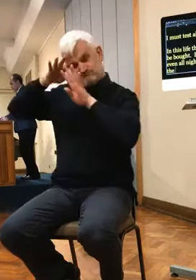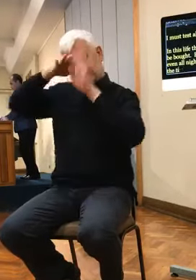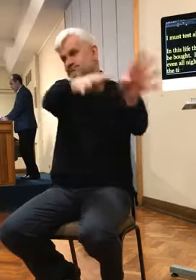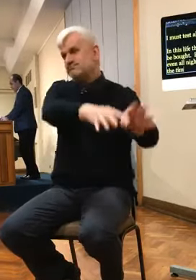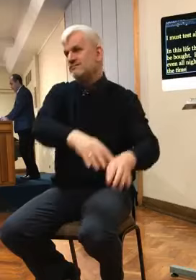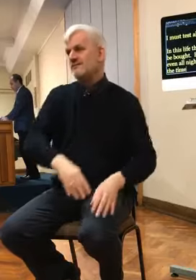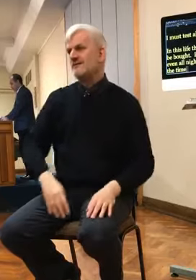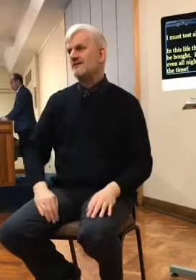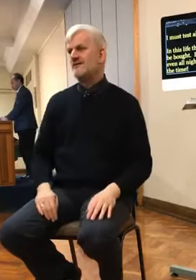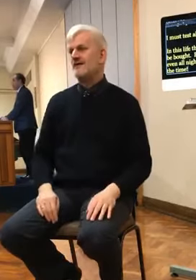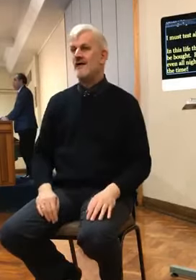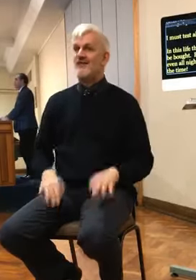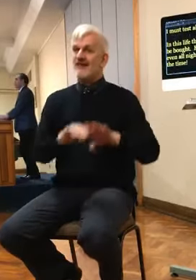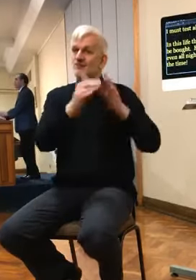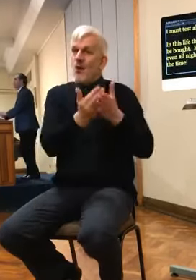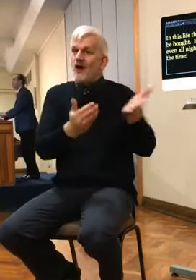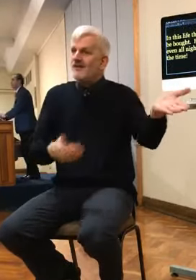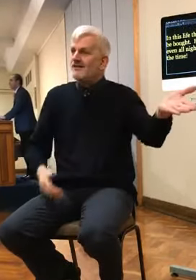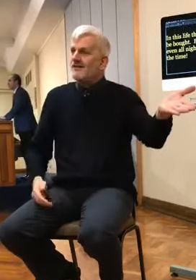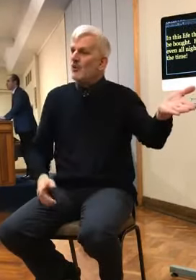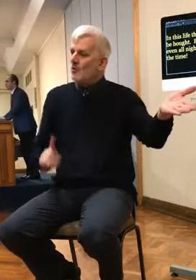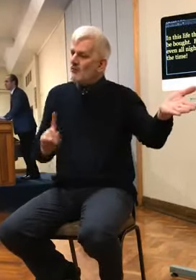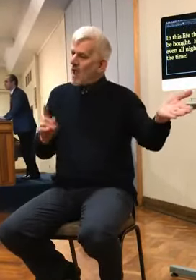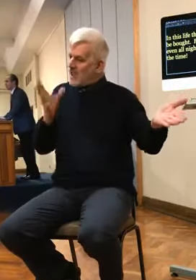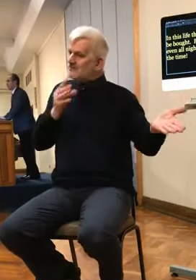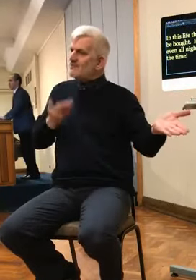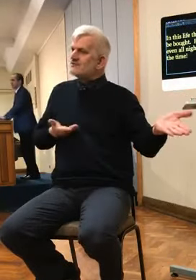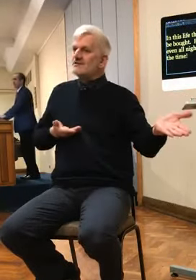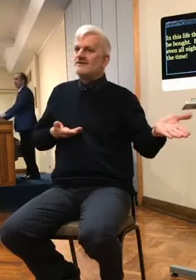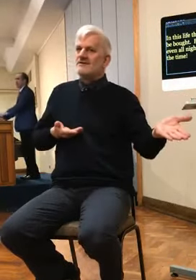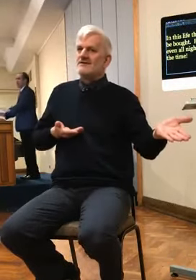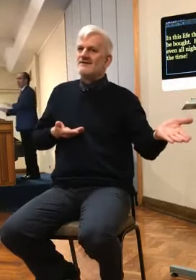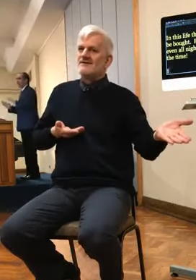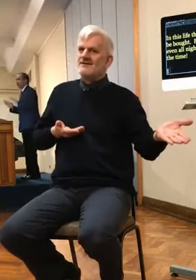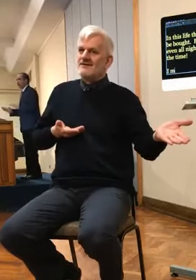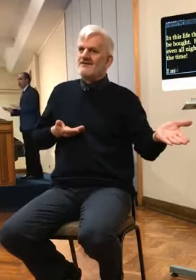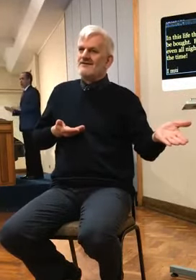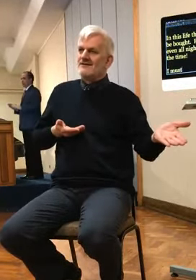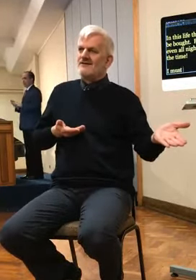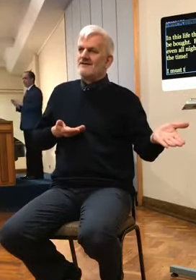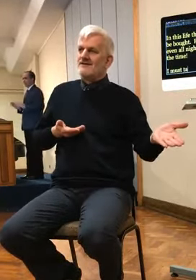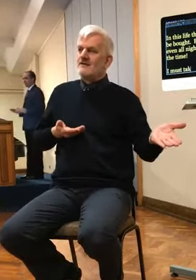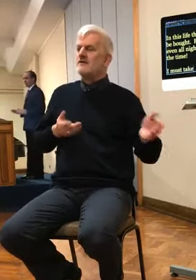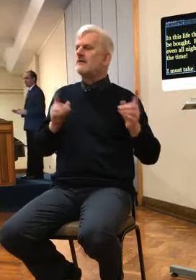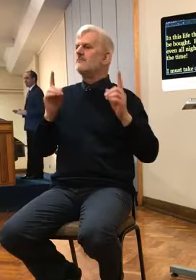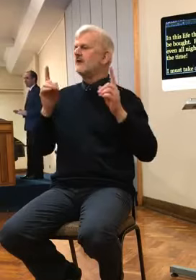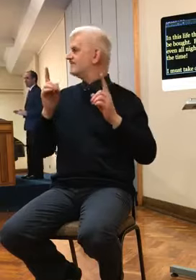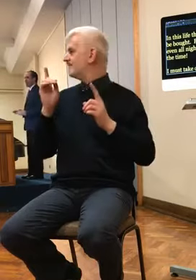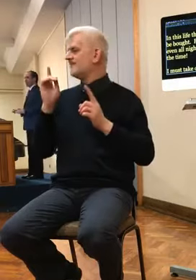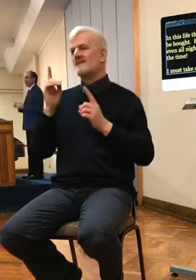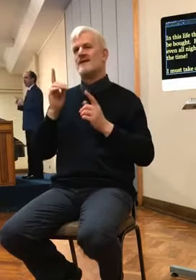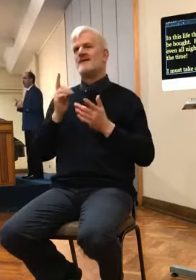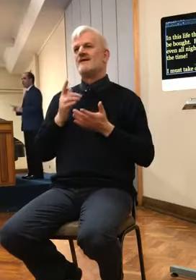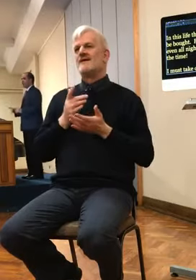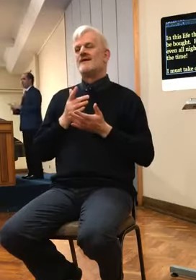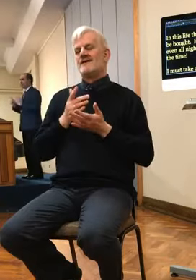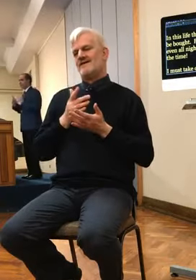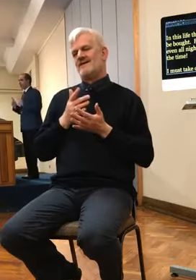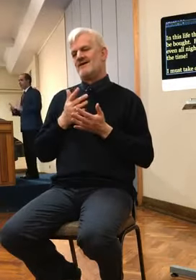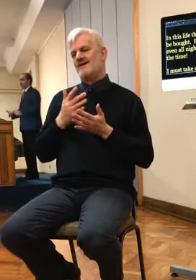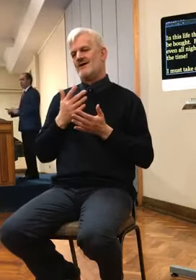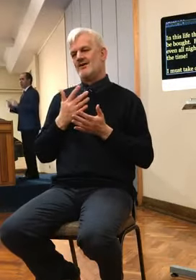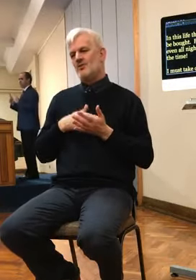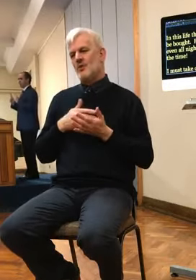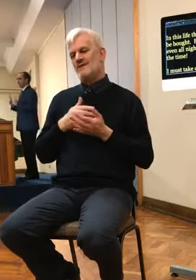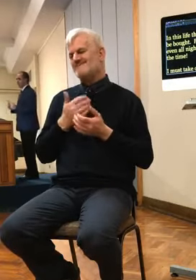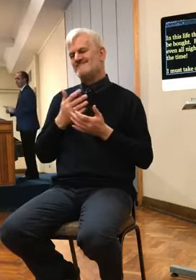us. We have to take them. But please, my dear brothers and sisters, I hope no one will misunderstand me here. When we speak